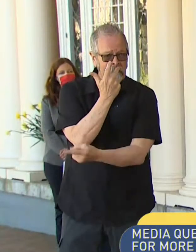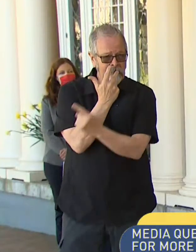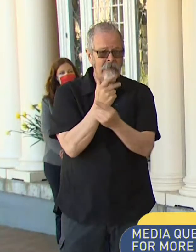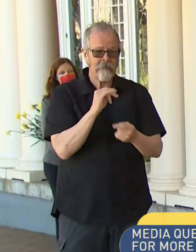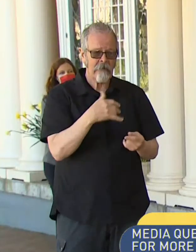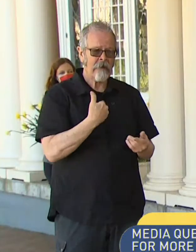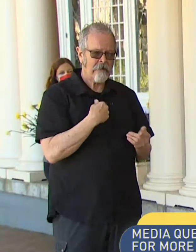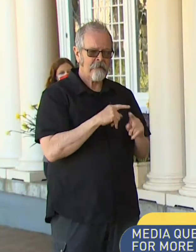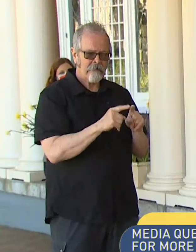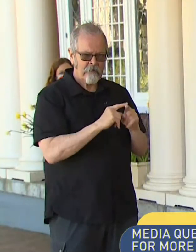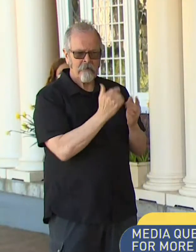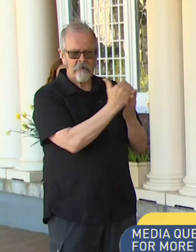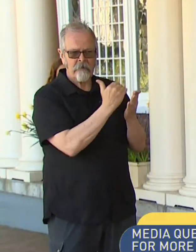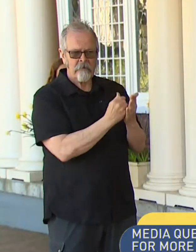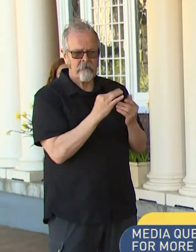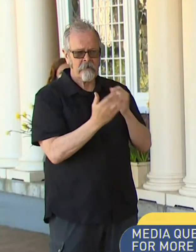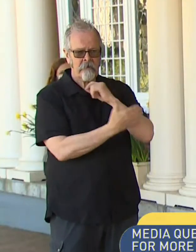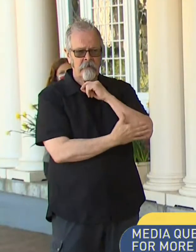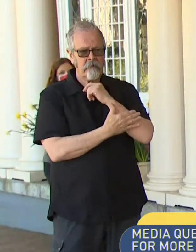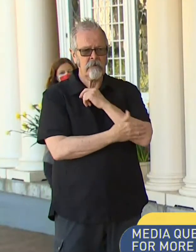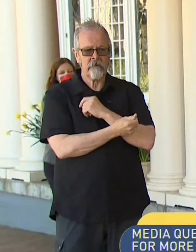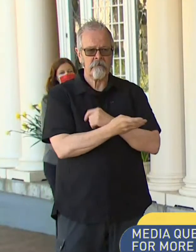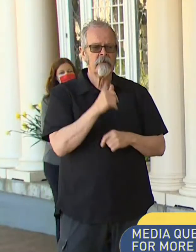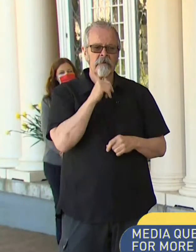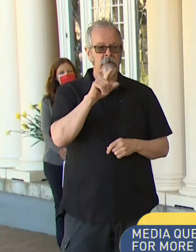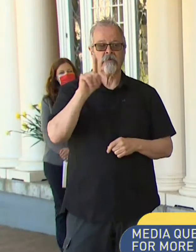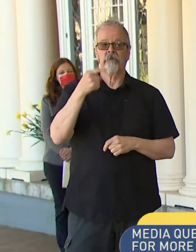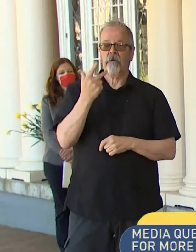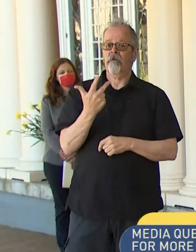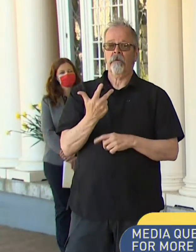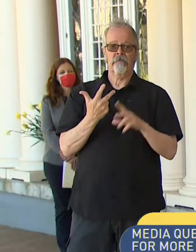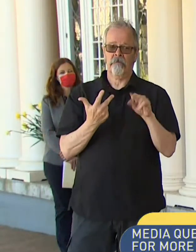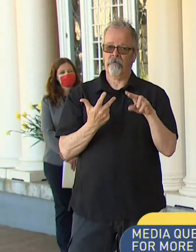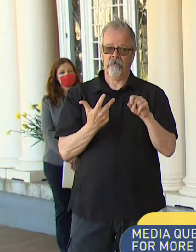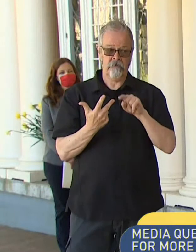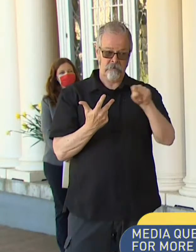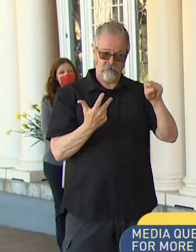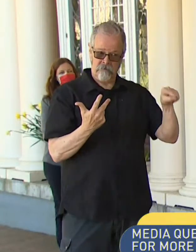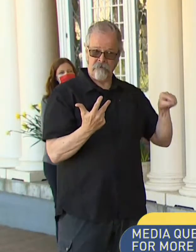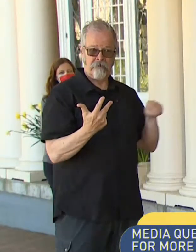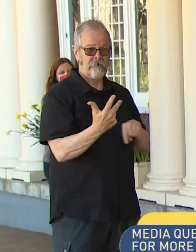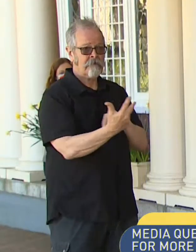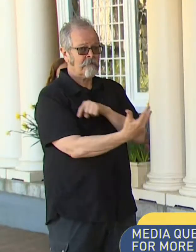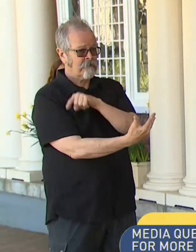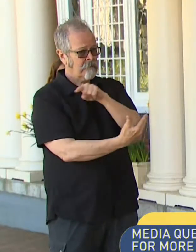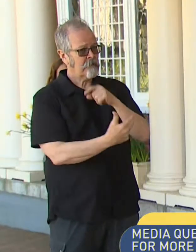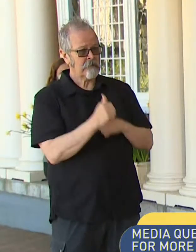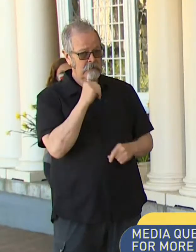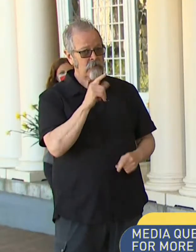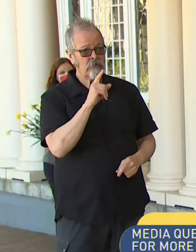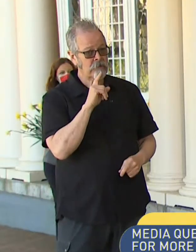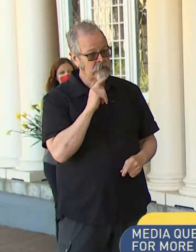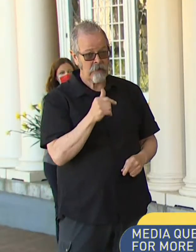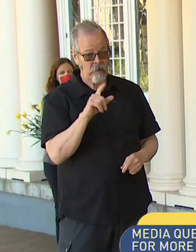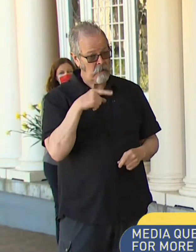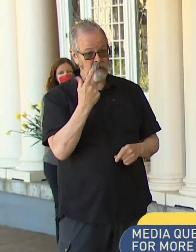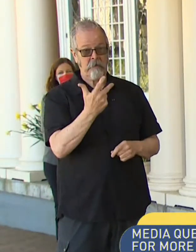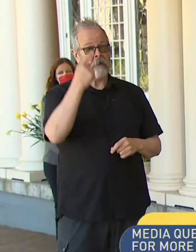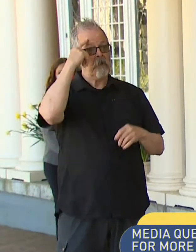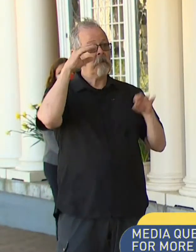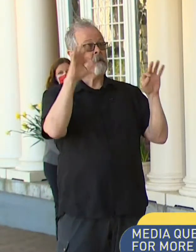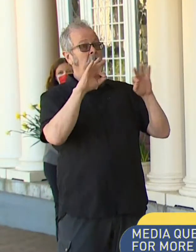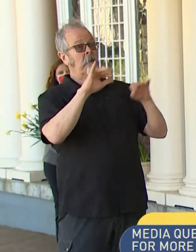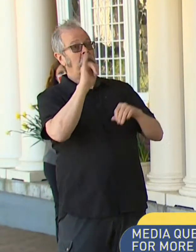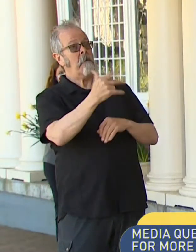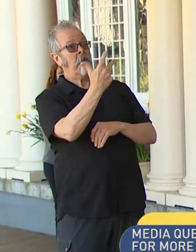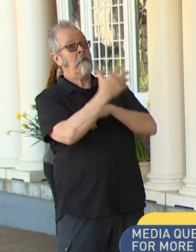but it is several. It is not just these 3, and that does give us a concern. These are not the only 3 counties where these numbers are going up. So